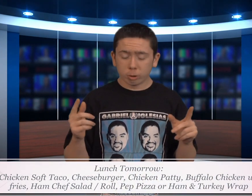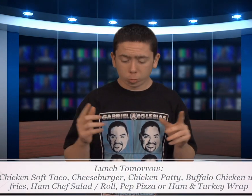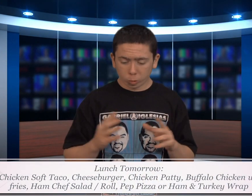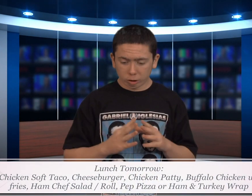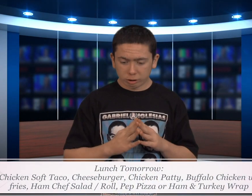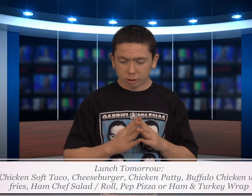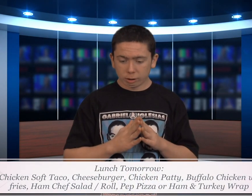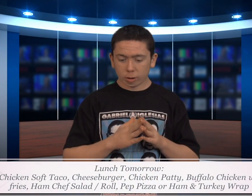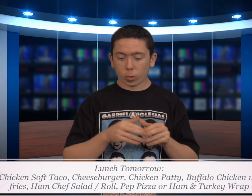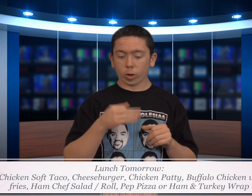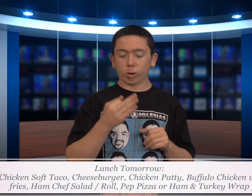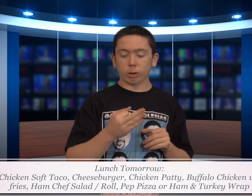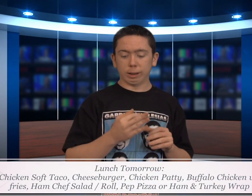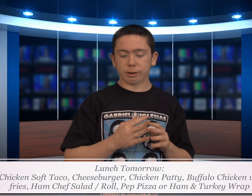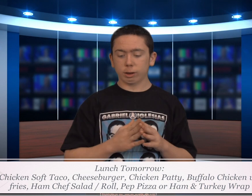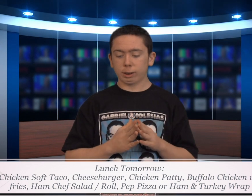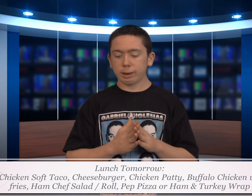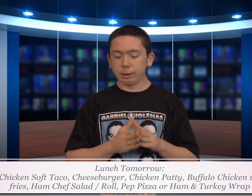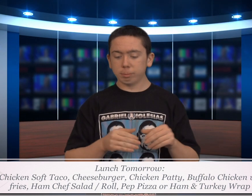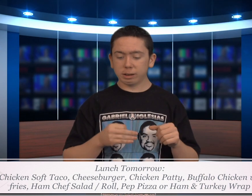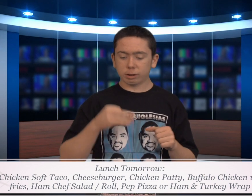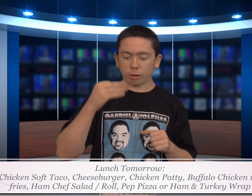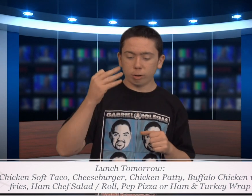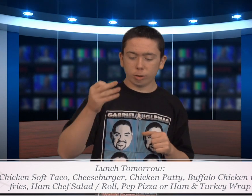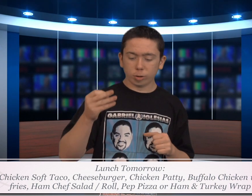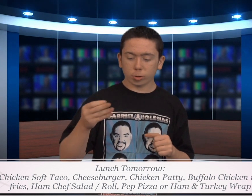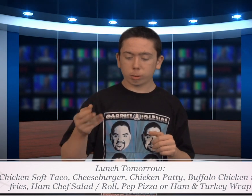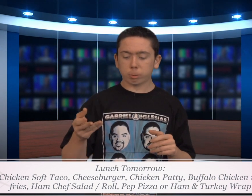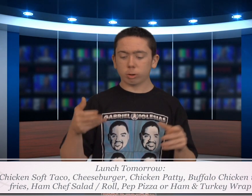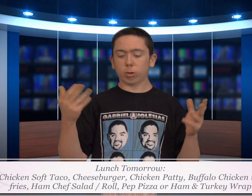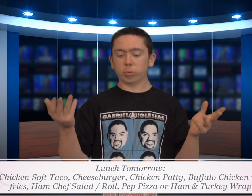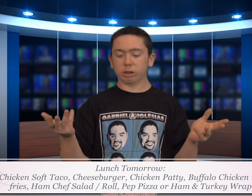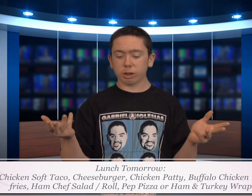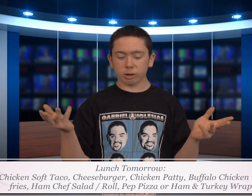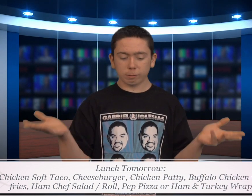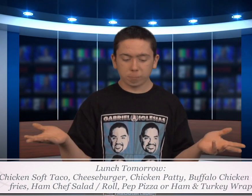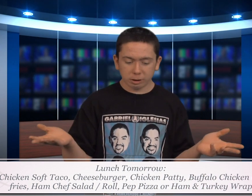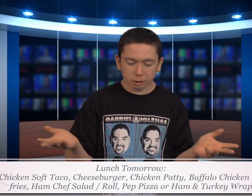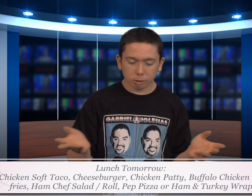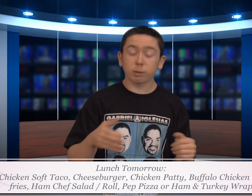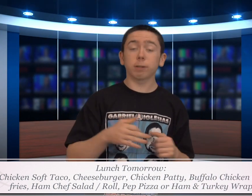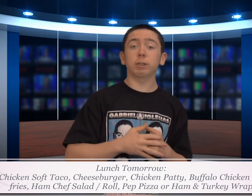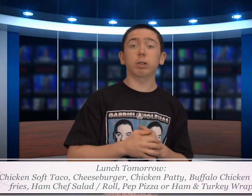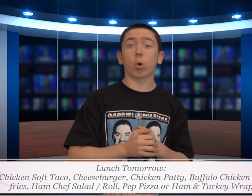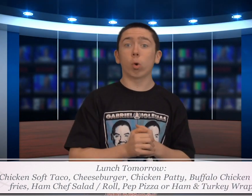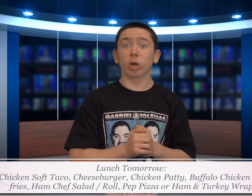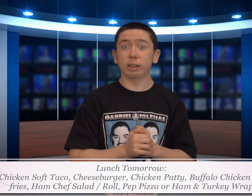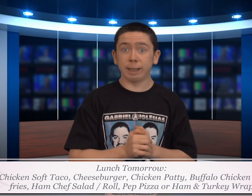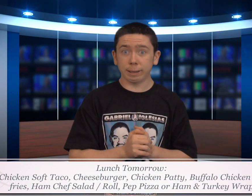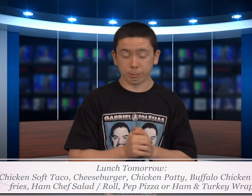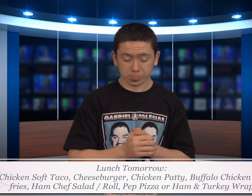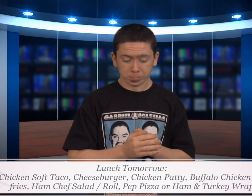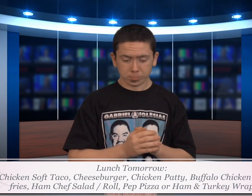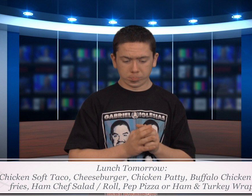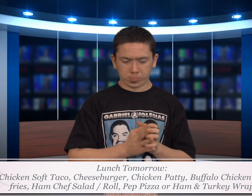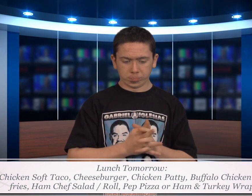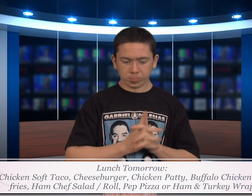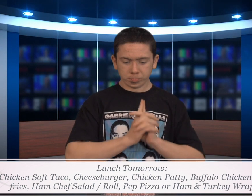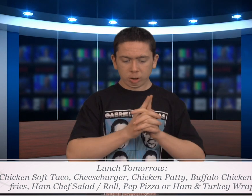2,500 words or less. Theme is a notable Wisconsin figure, living or dead.